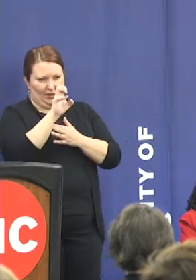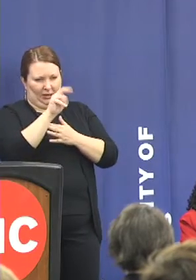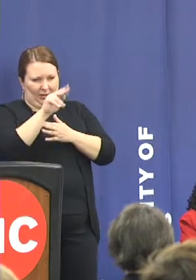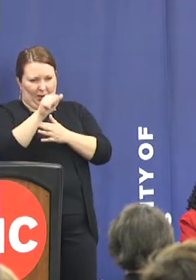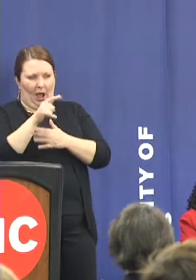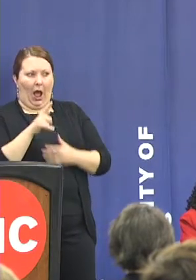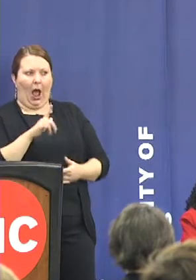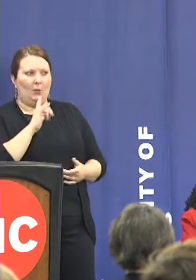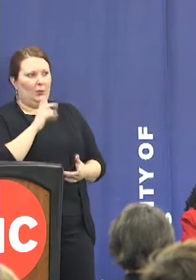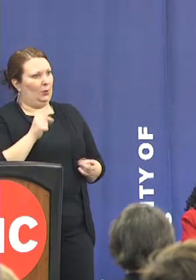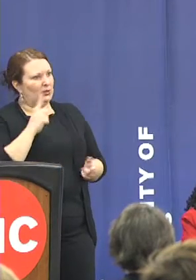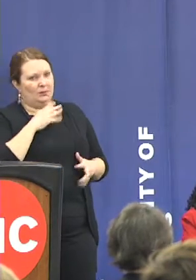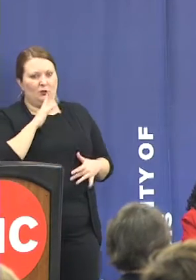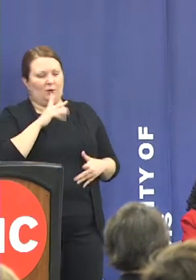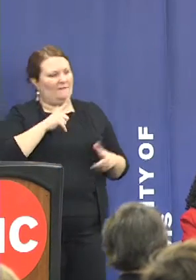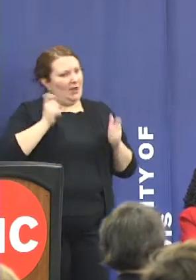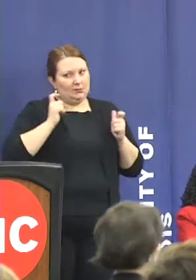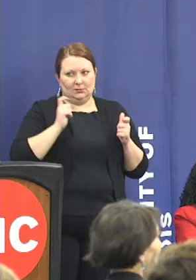I'm gonna talk really fast.